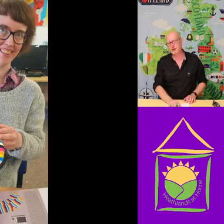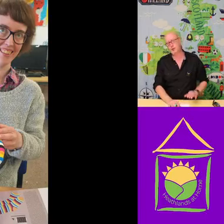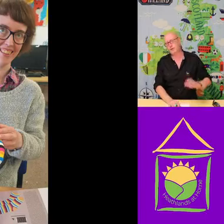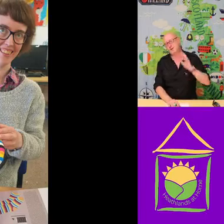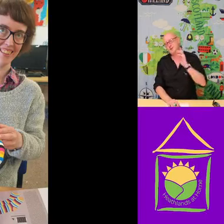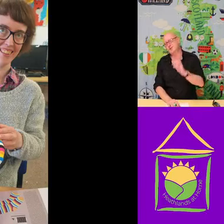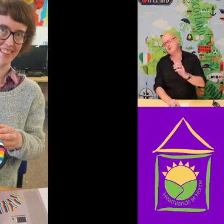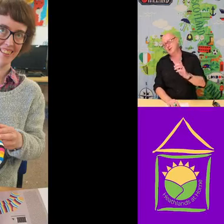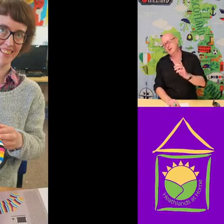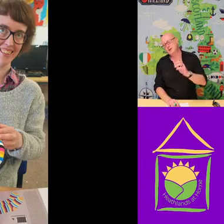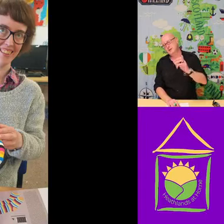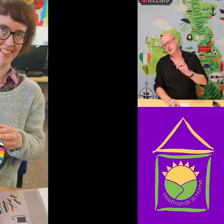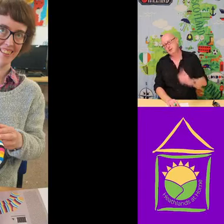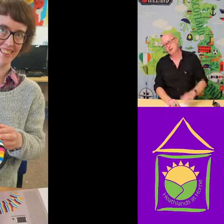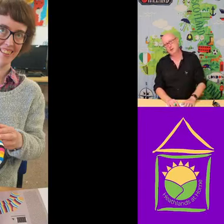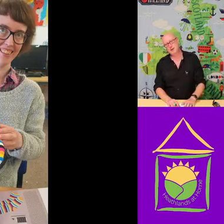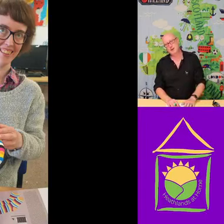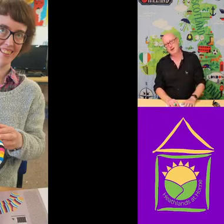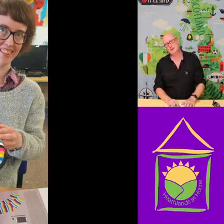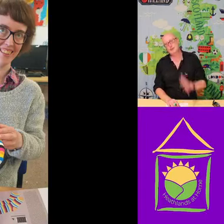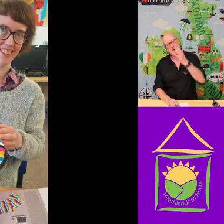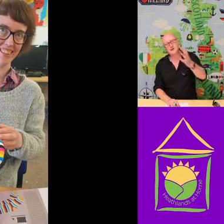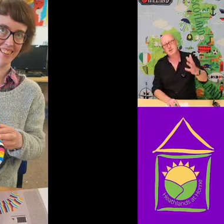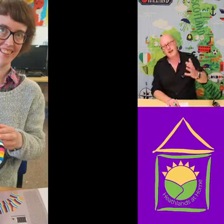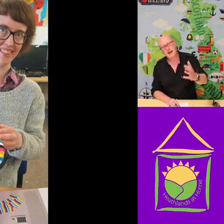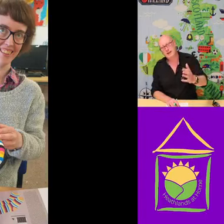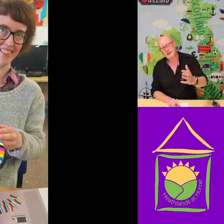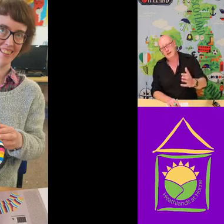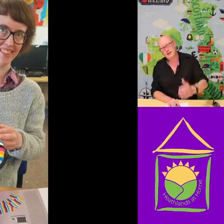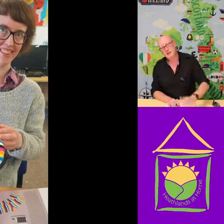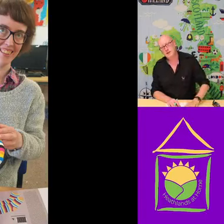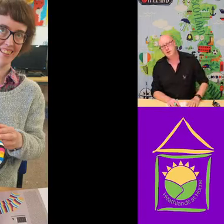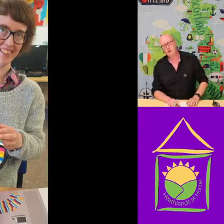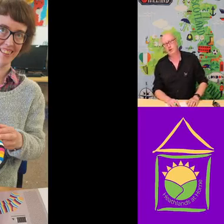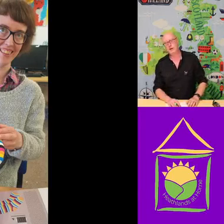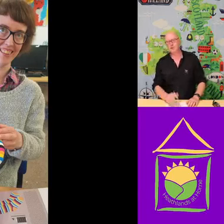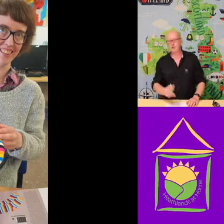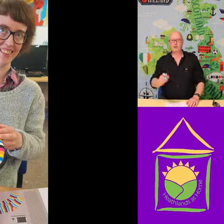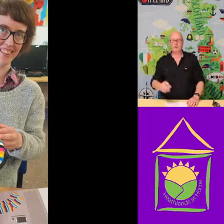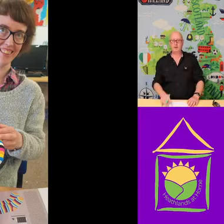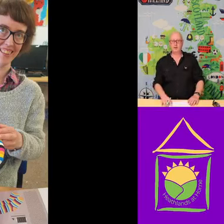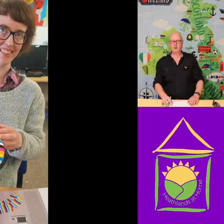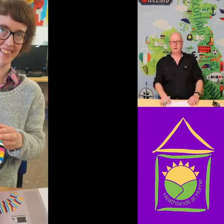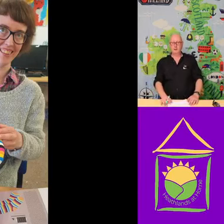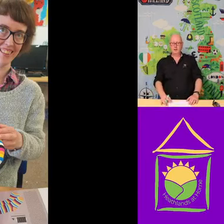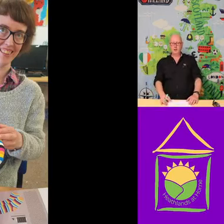a present to a dad for Father's Day. Oh. This Sunday. Is that a brand new pair of socks she's about to make it with?